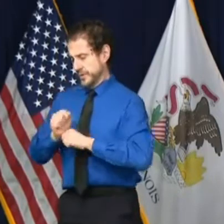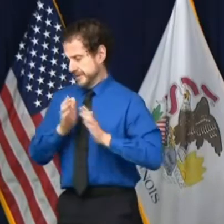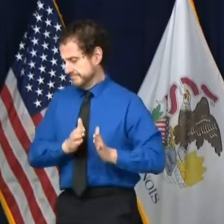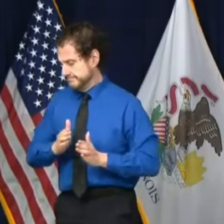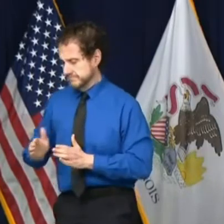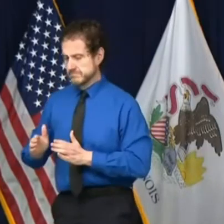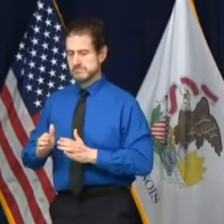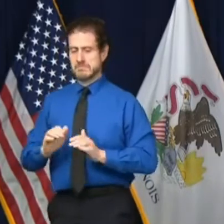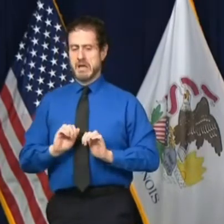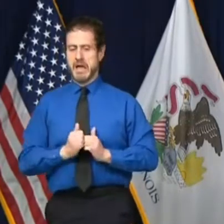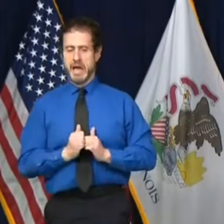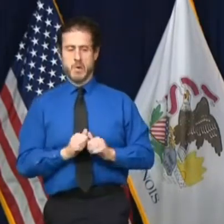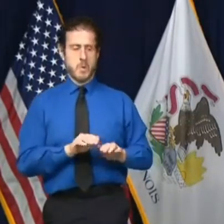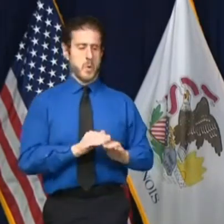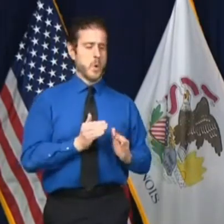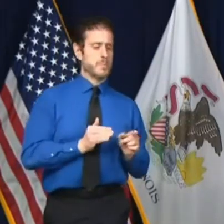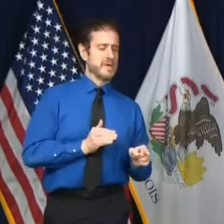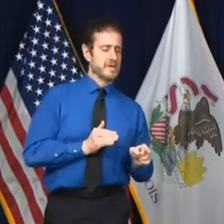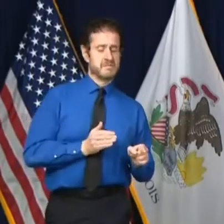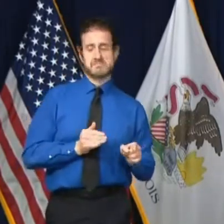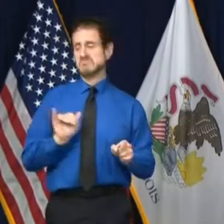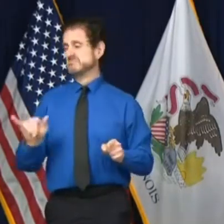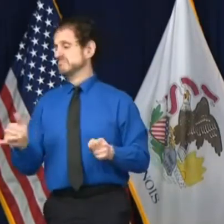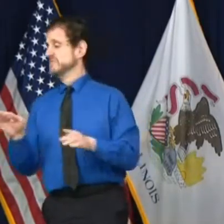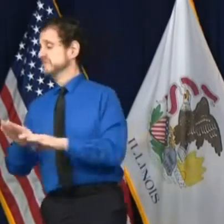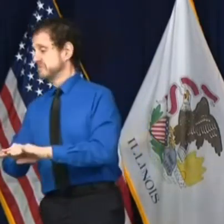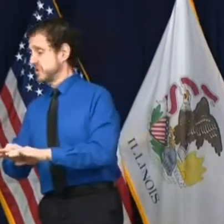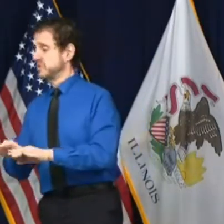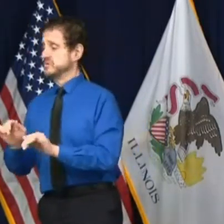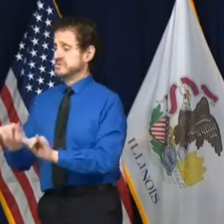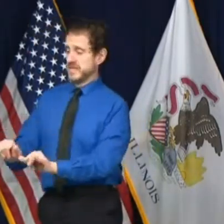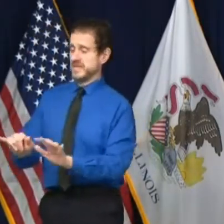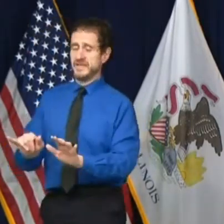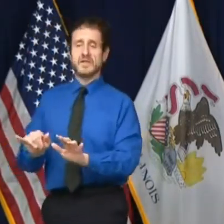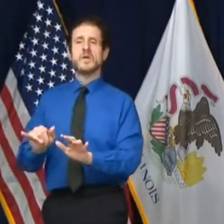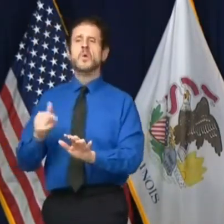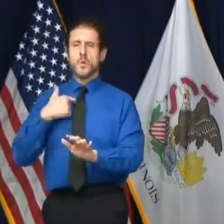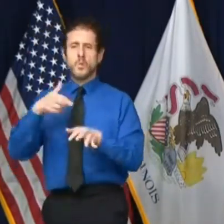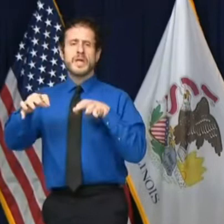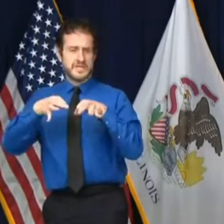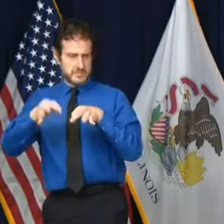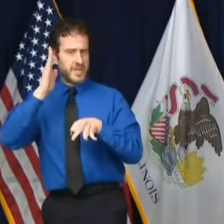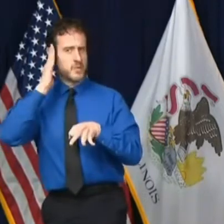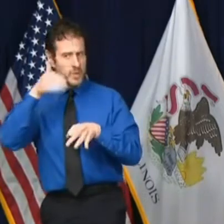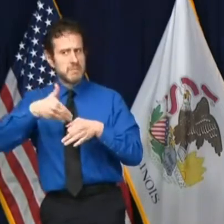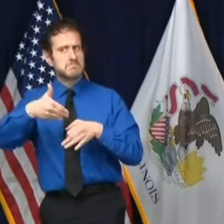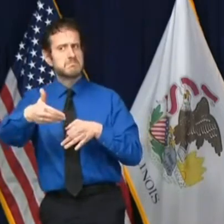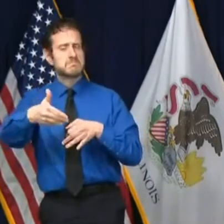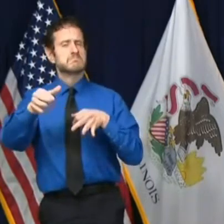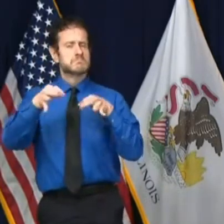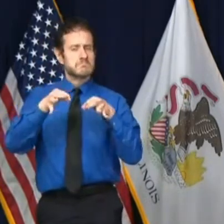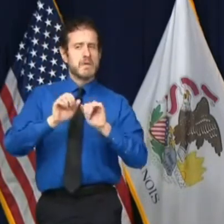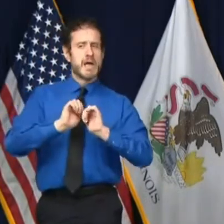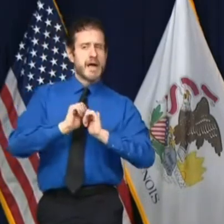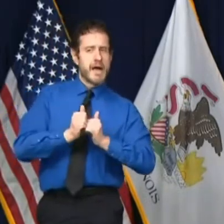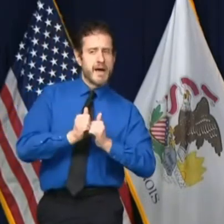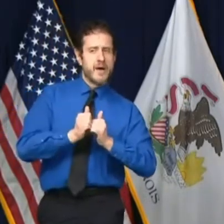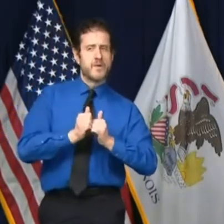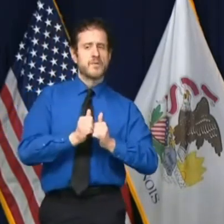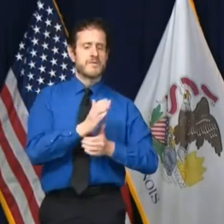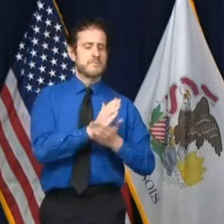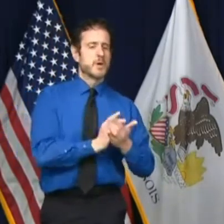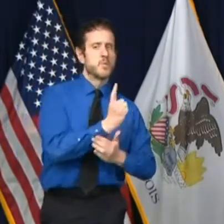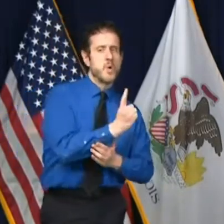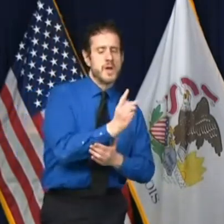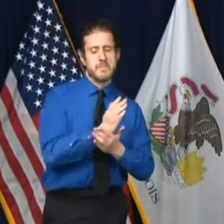sure that we're going to, give people a view into, how and the phases